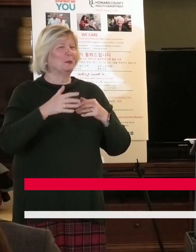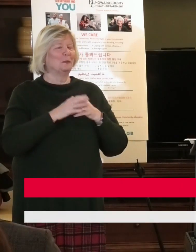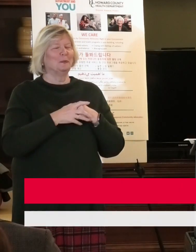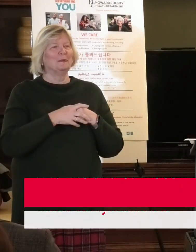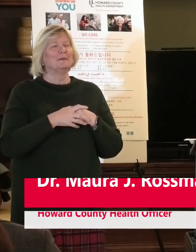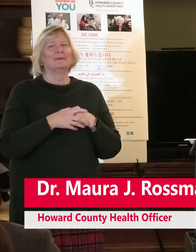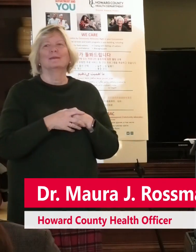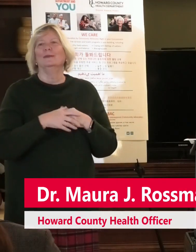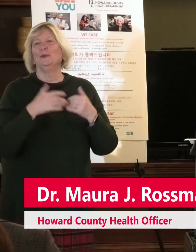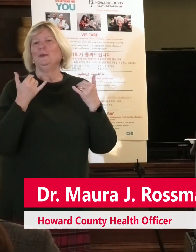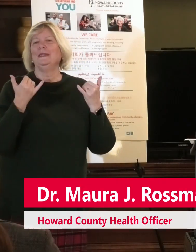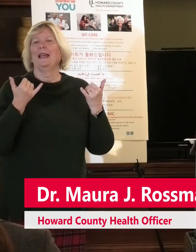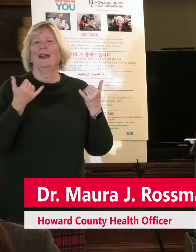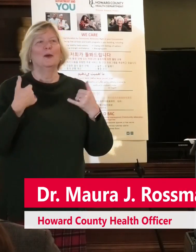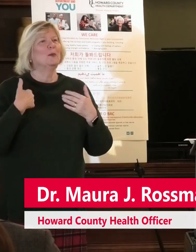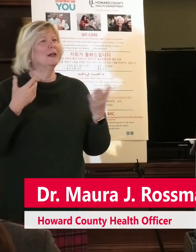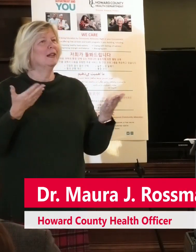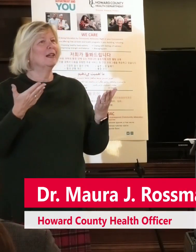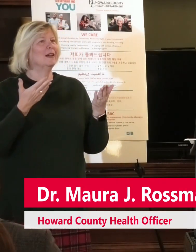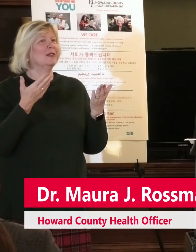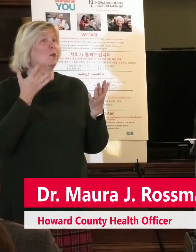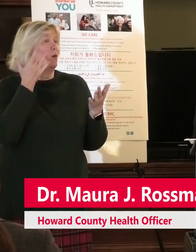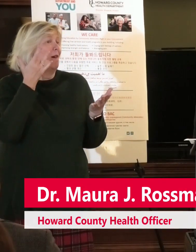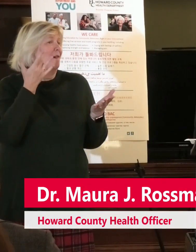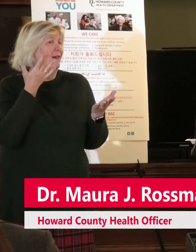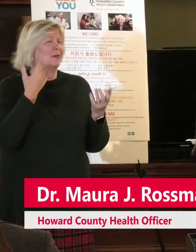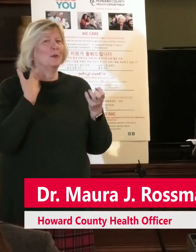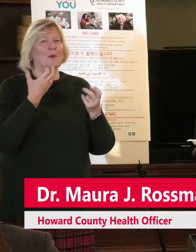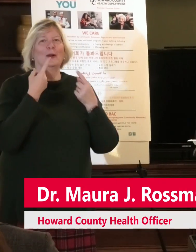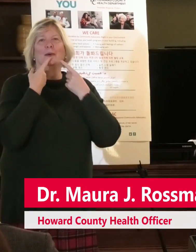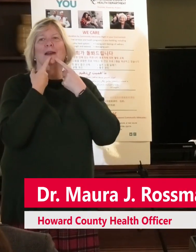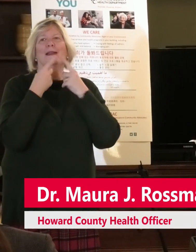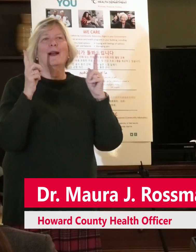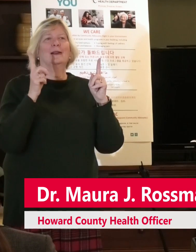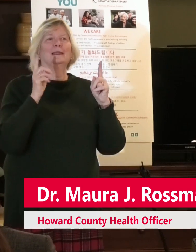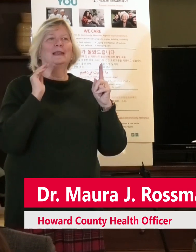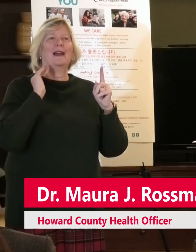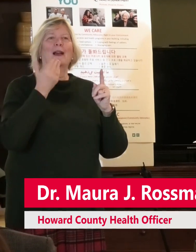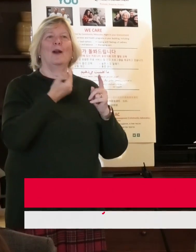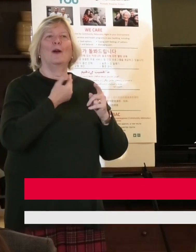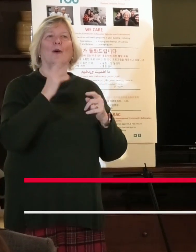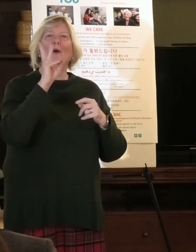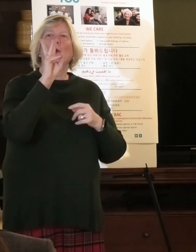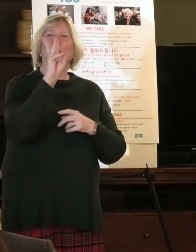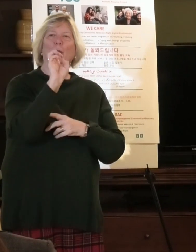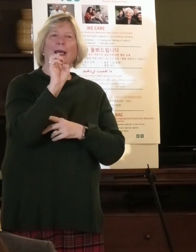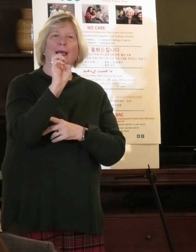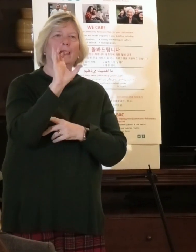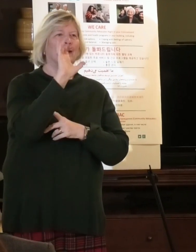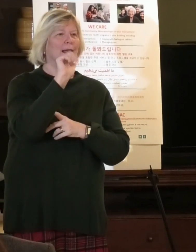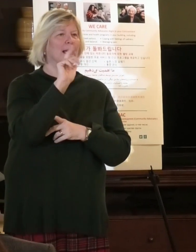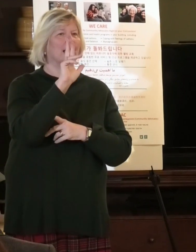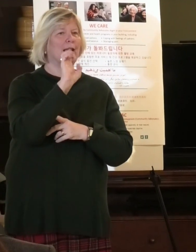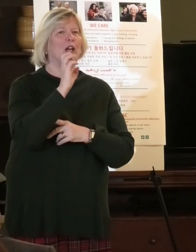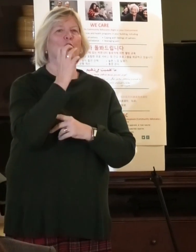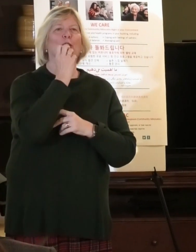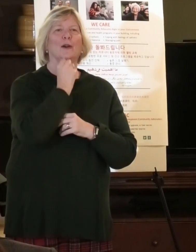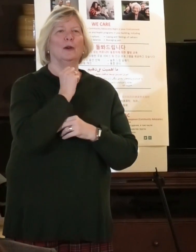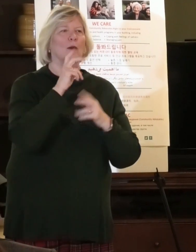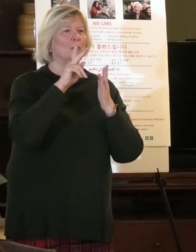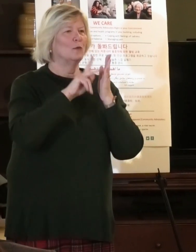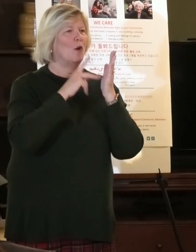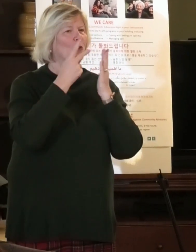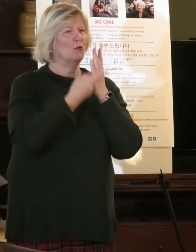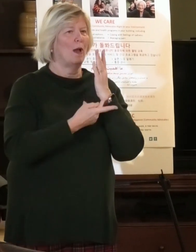Today we're here to announce our, we call it our We Care program. It's our outreach